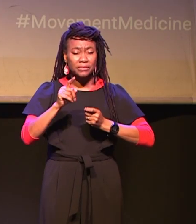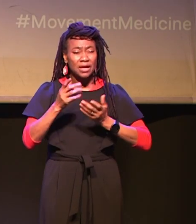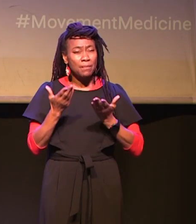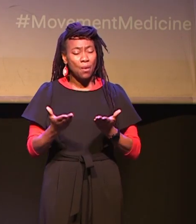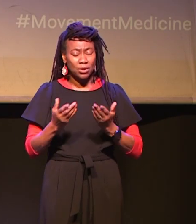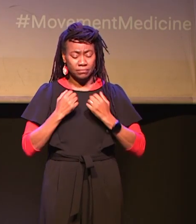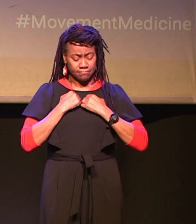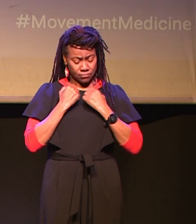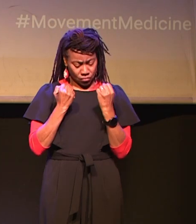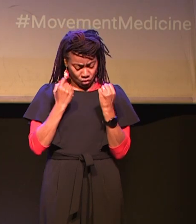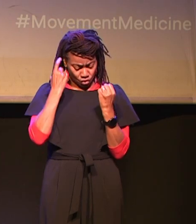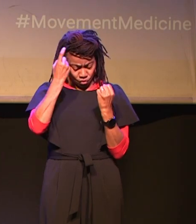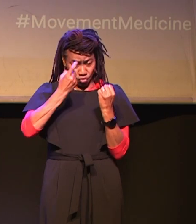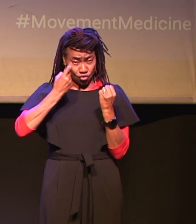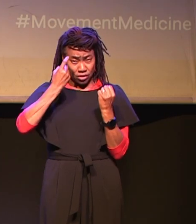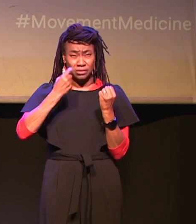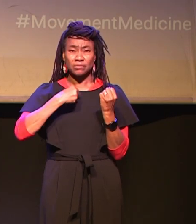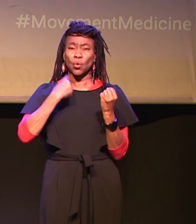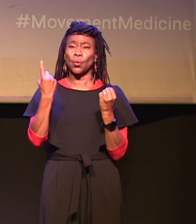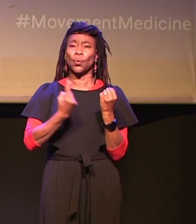Who are we? How do we feel?